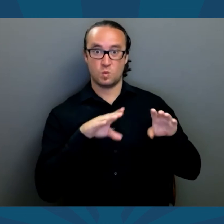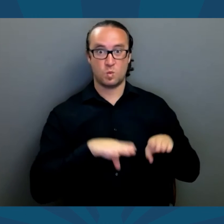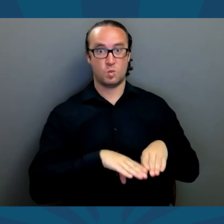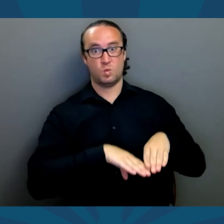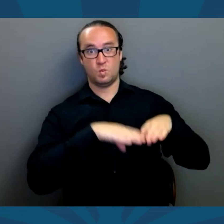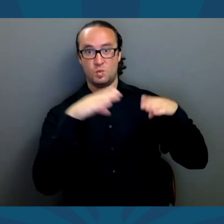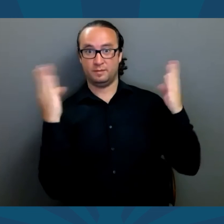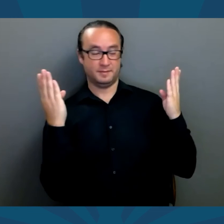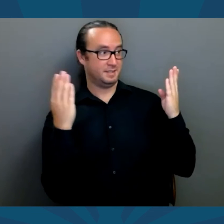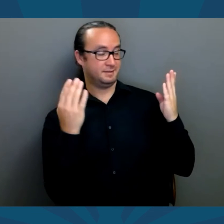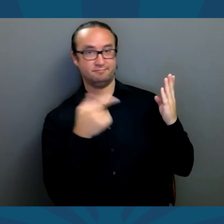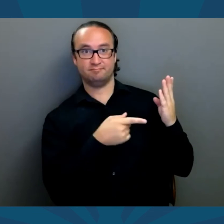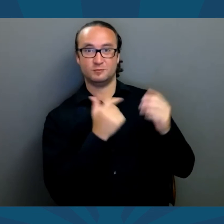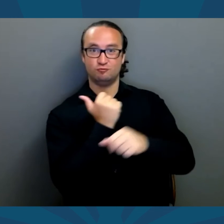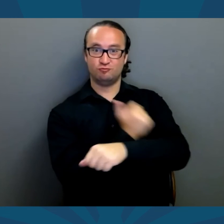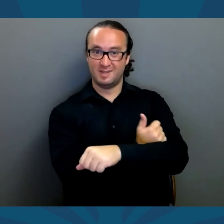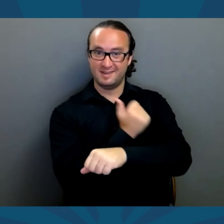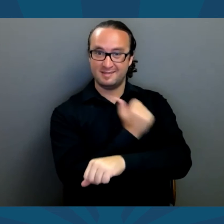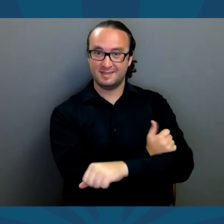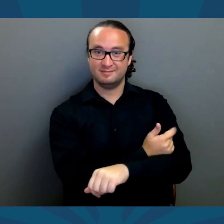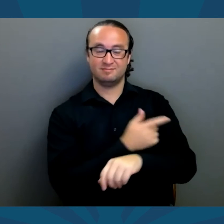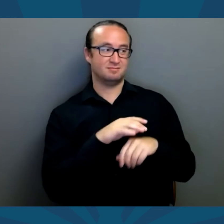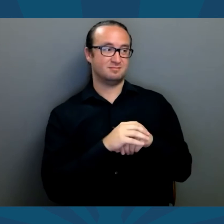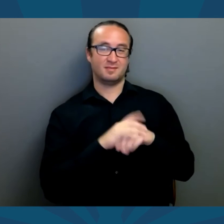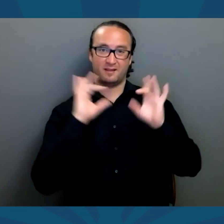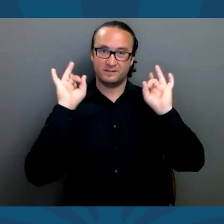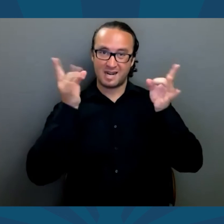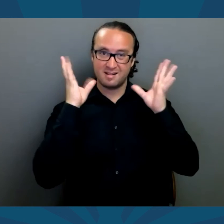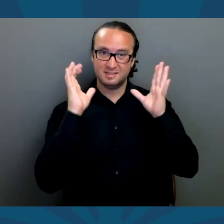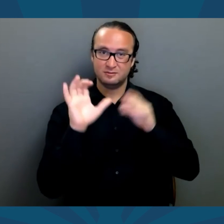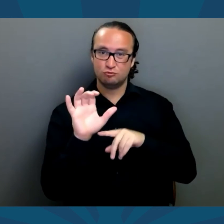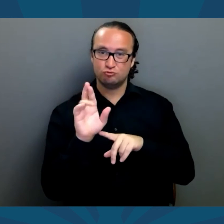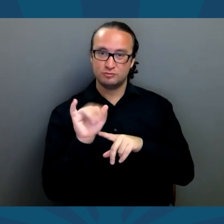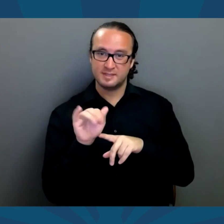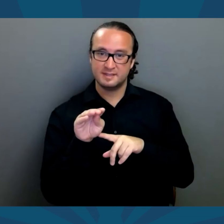Our border is wide open to drugs, violent crime,